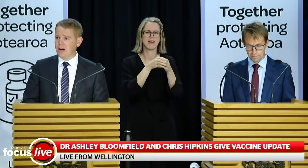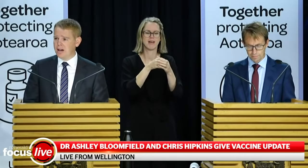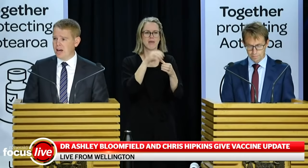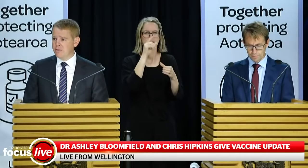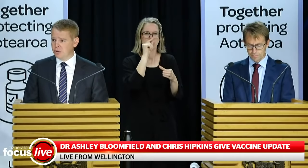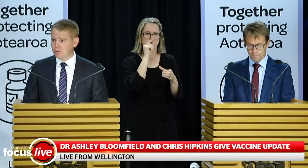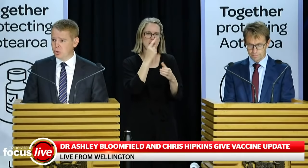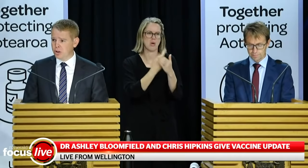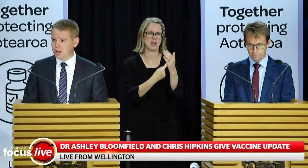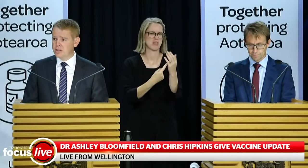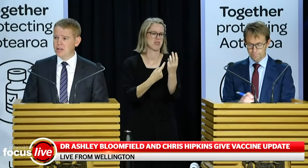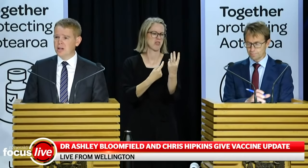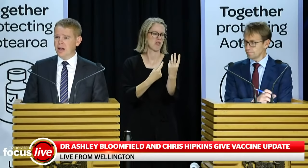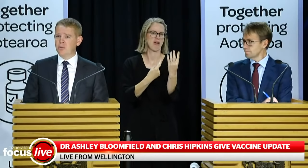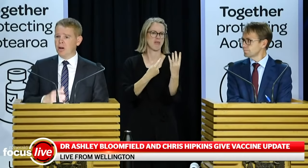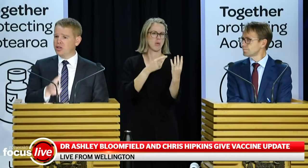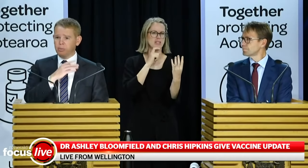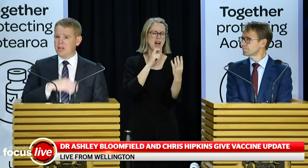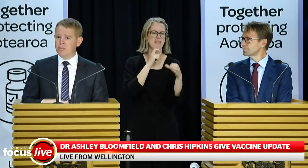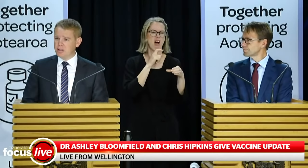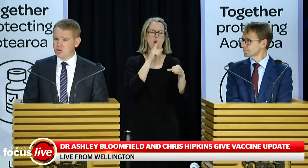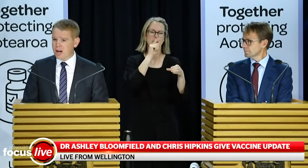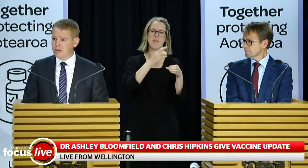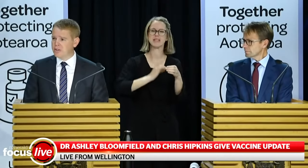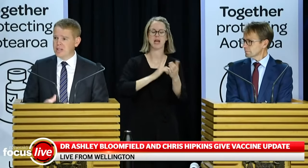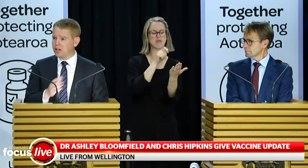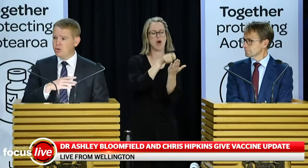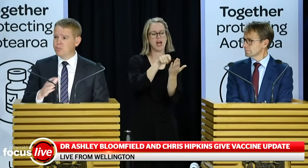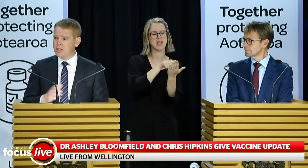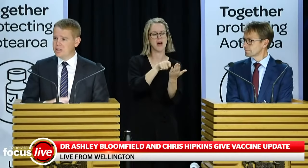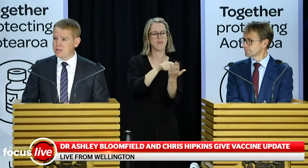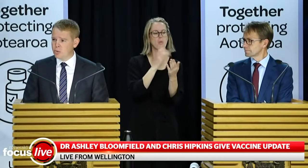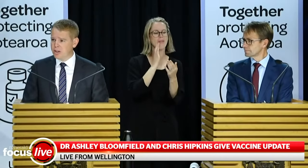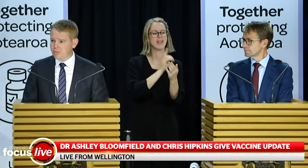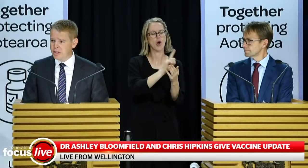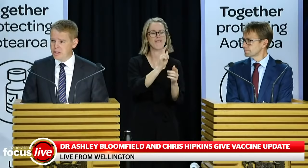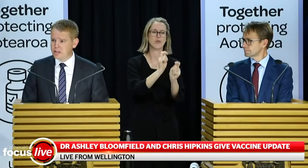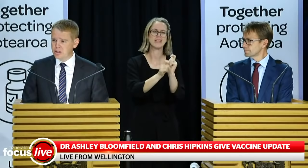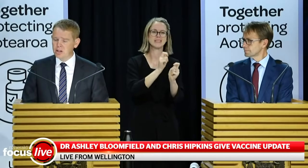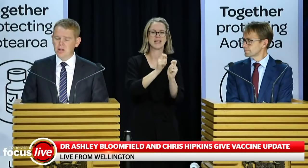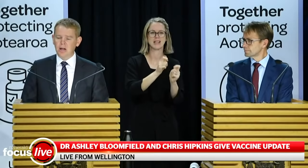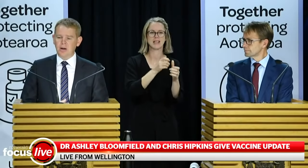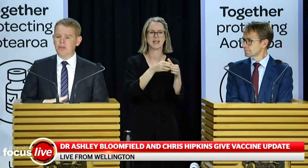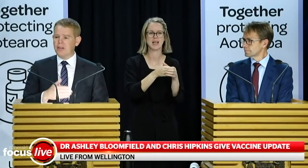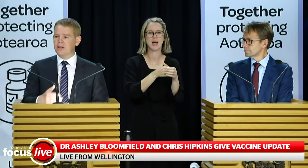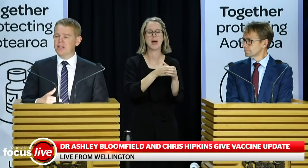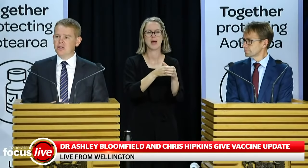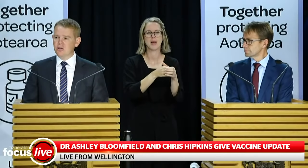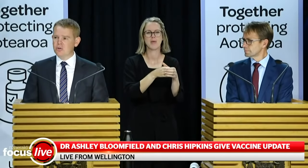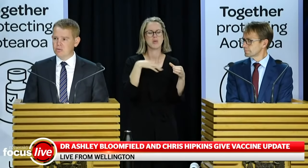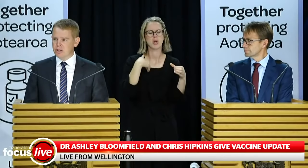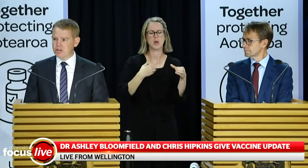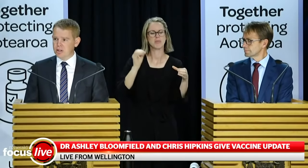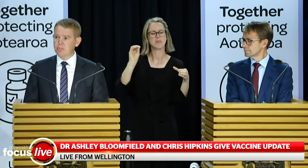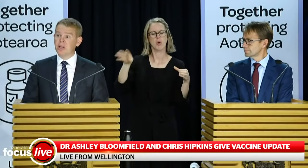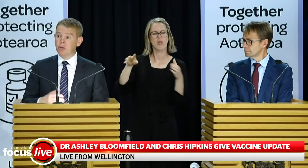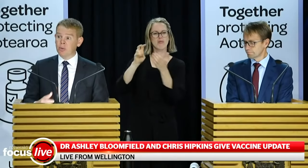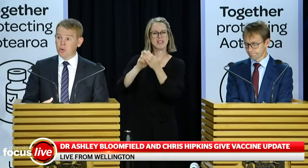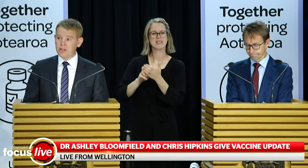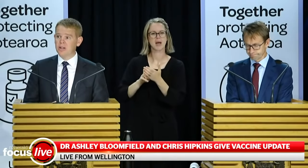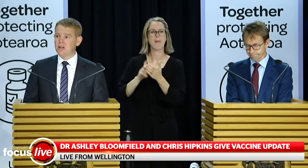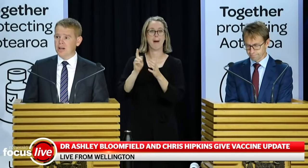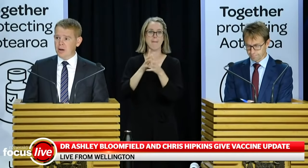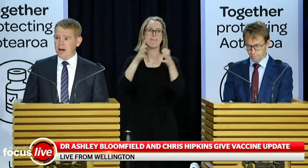might only have a handful of employees and you might just be keeping a track of exactly who's been tested and when they've been tested without the need to use a register.